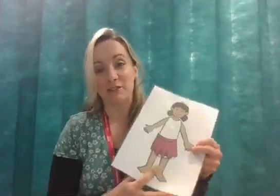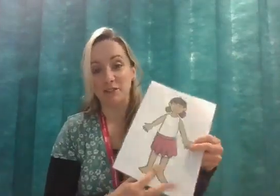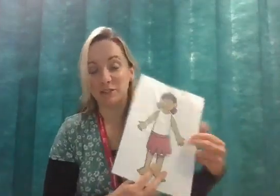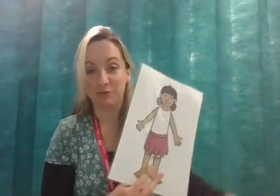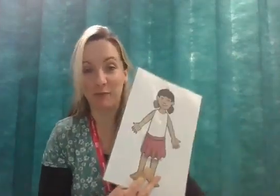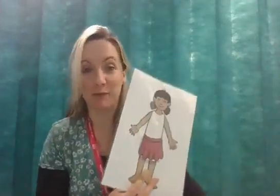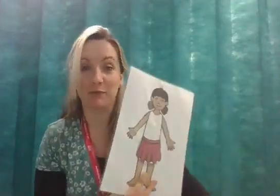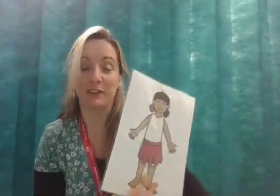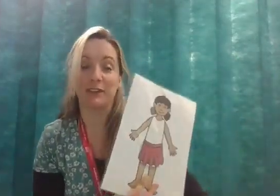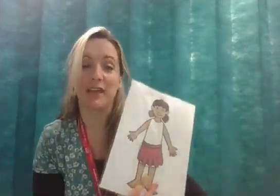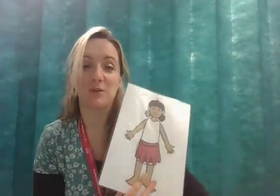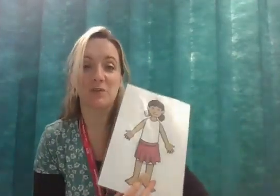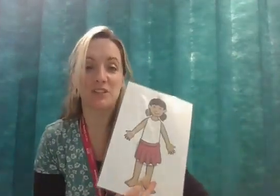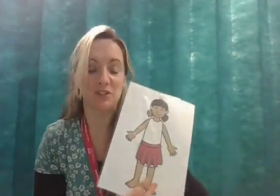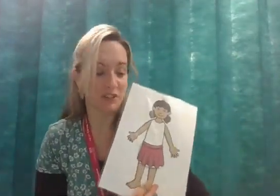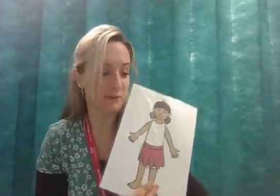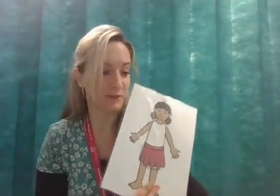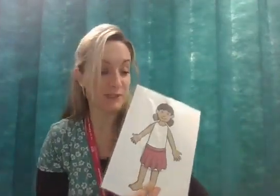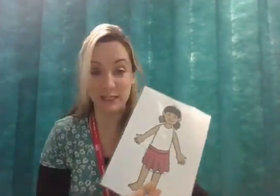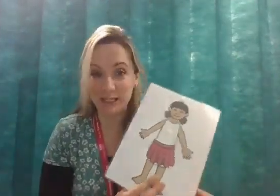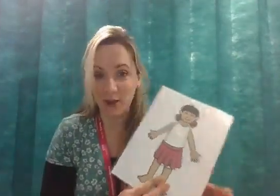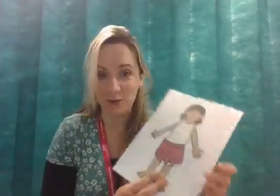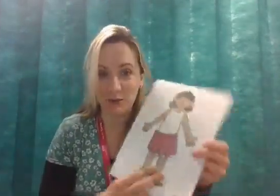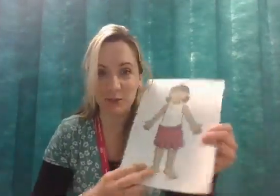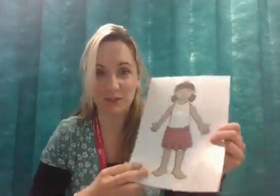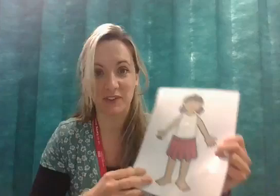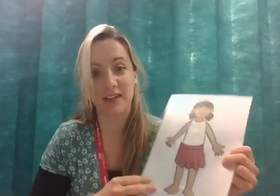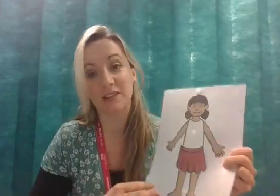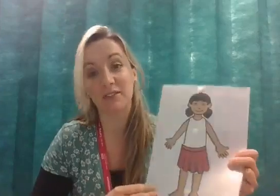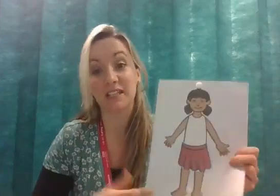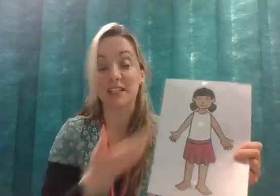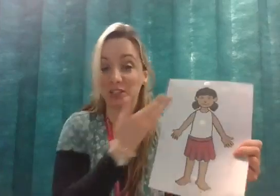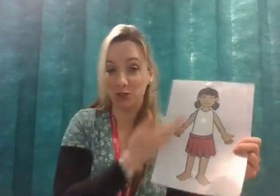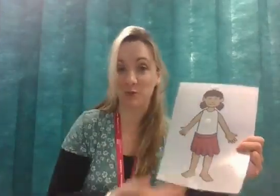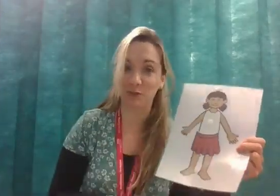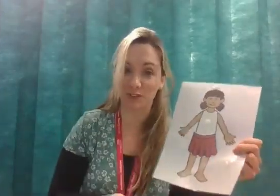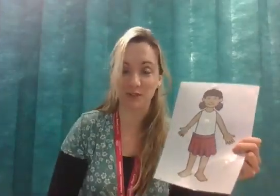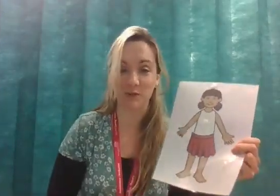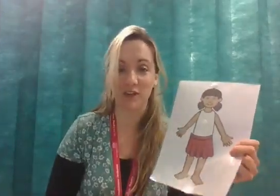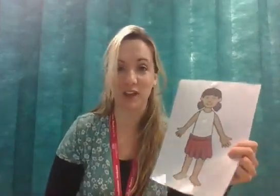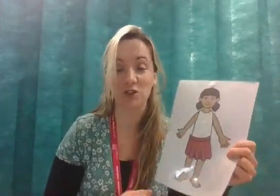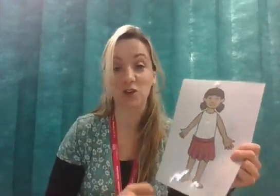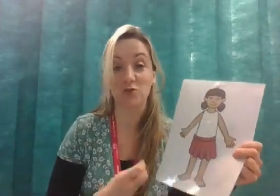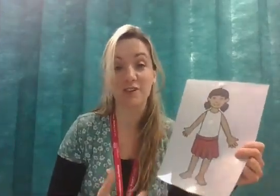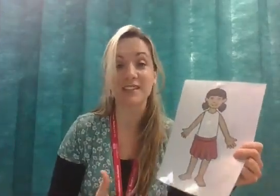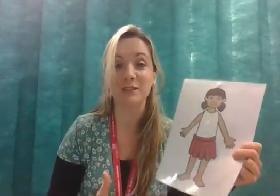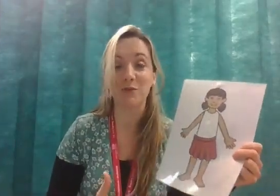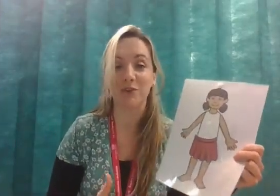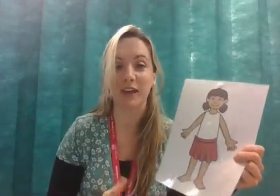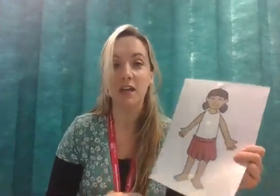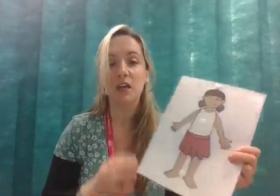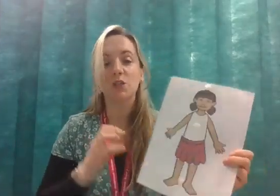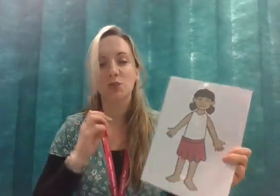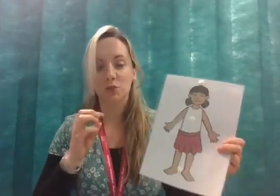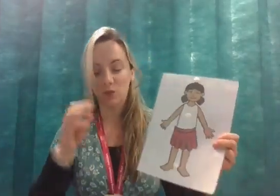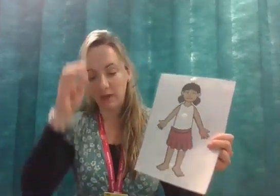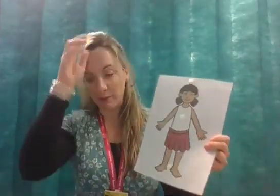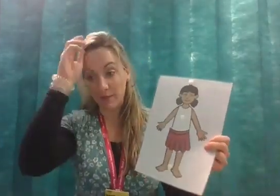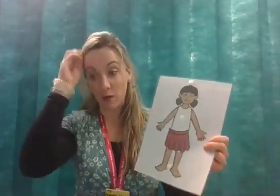parents, remembering that language isn't just about sitting down and doing specific activities. You could be doing this when you're getting your child dressed in the morning, just talking about